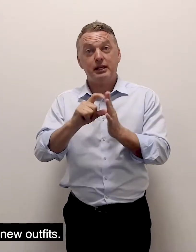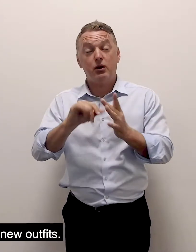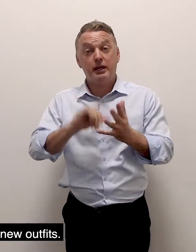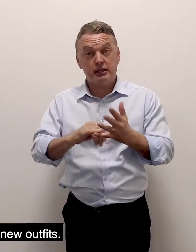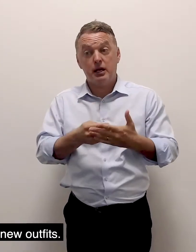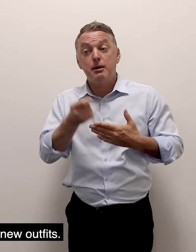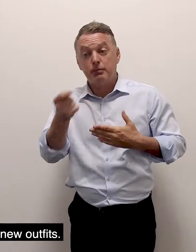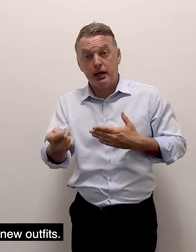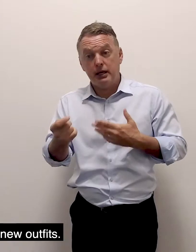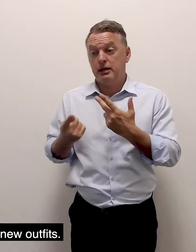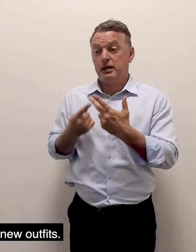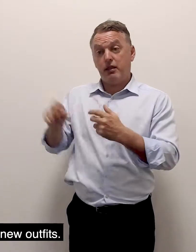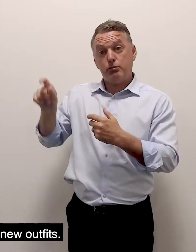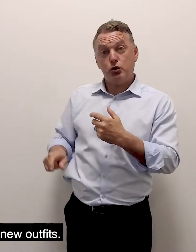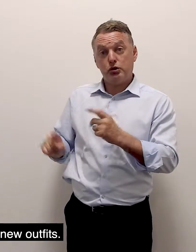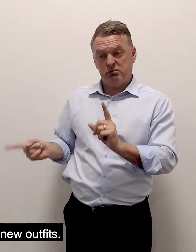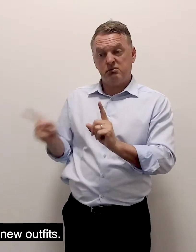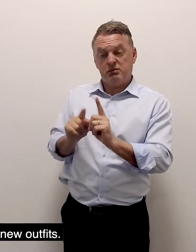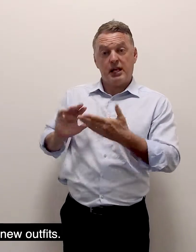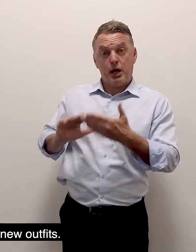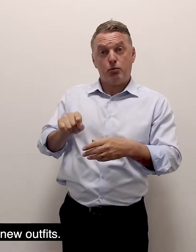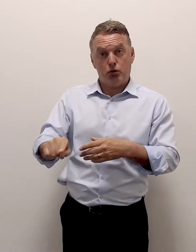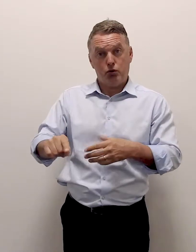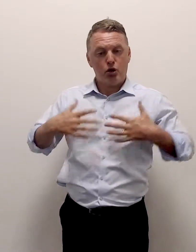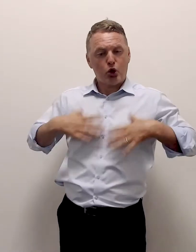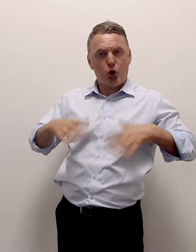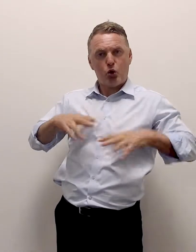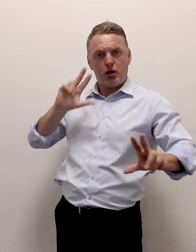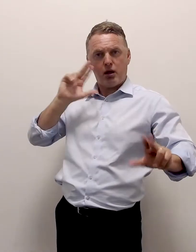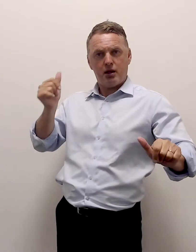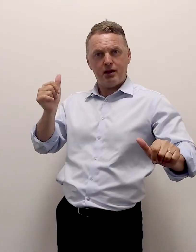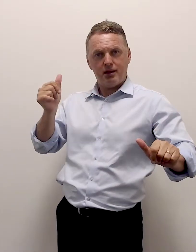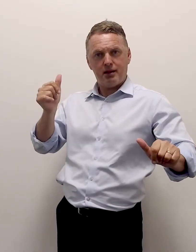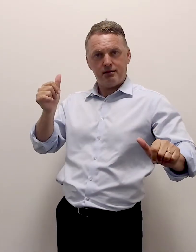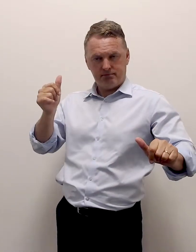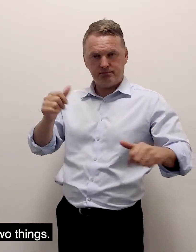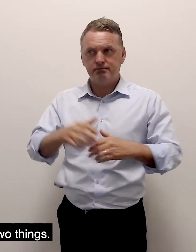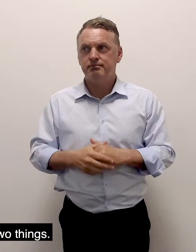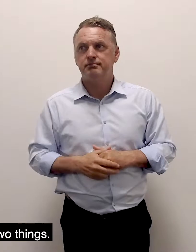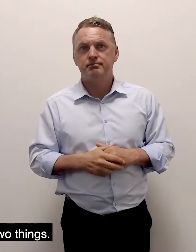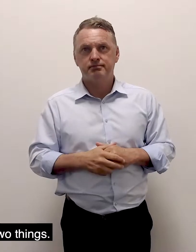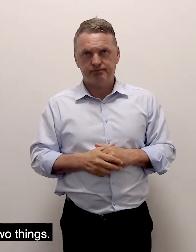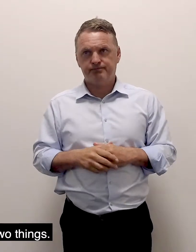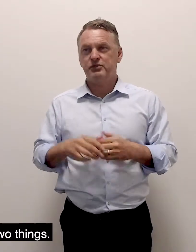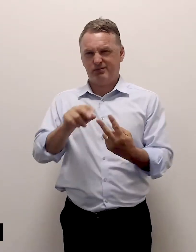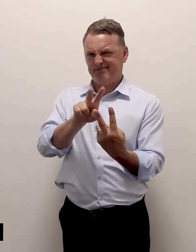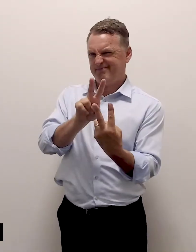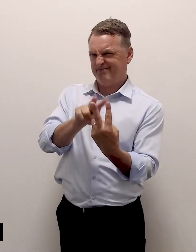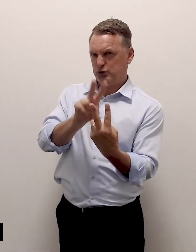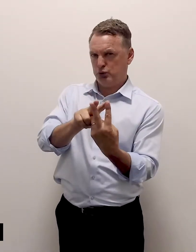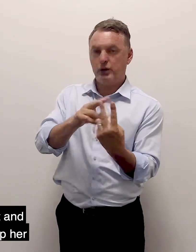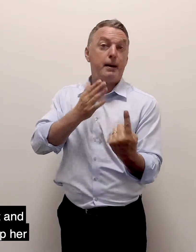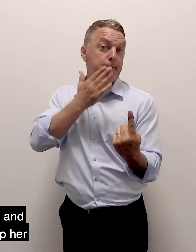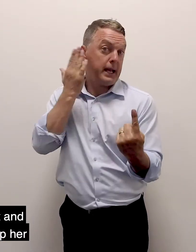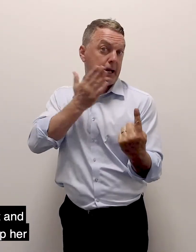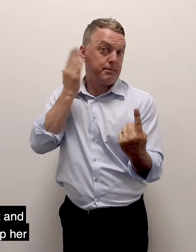pay for someone to assist her in trying on new outfits. So she's asking for two things. Yeah. A